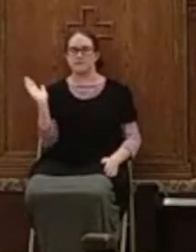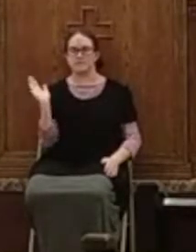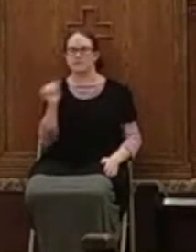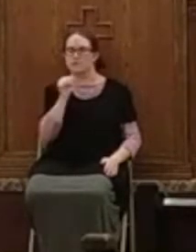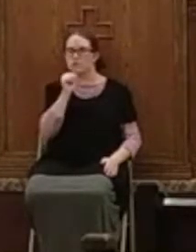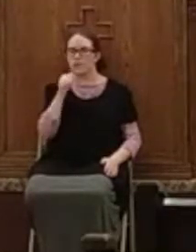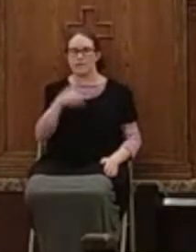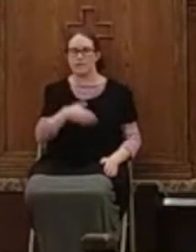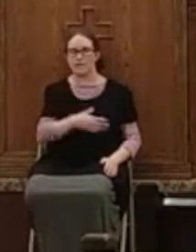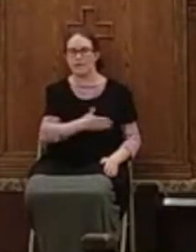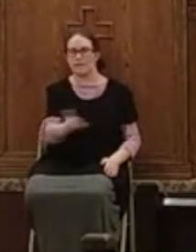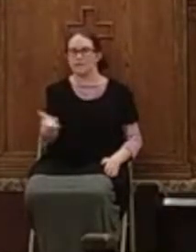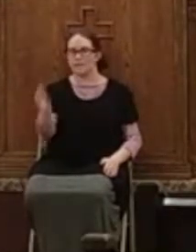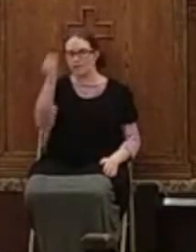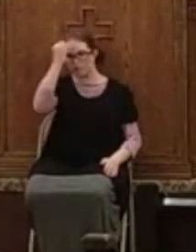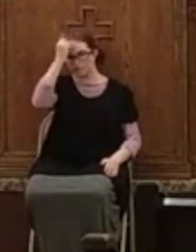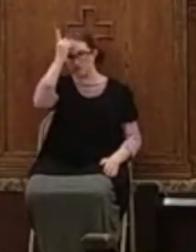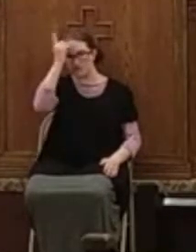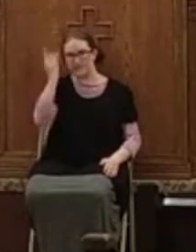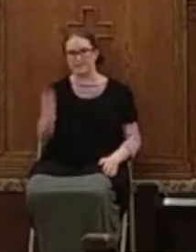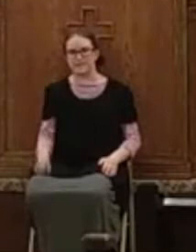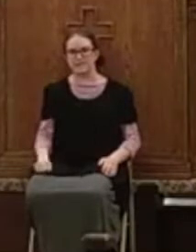not everybody understands that.